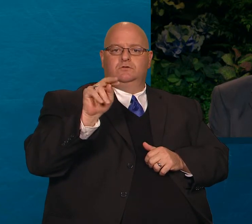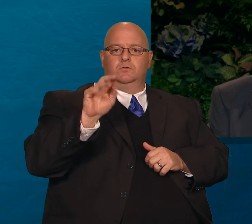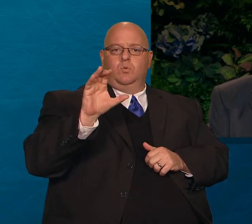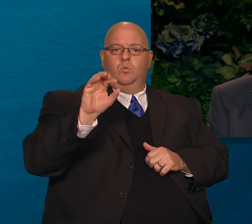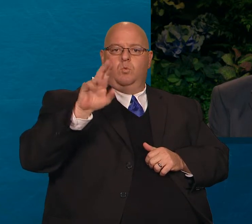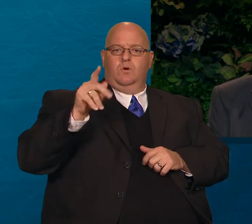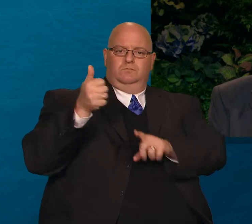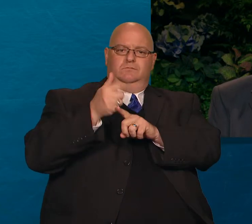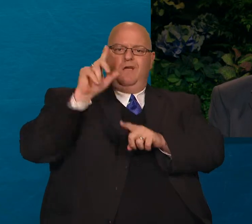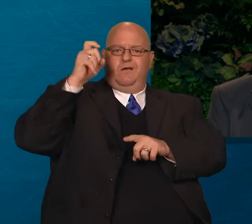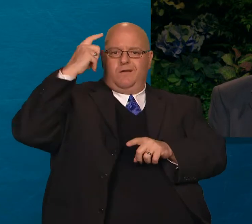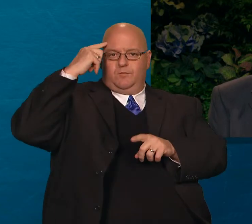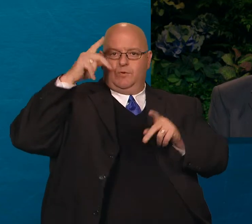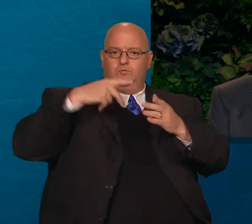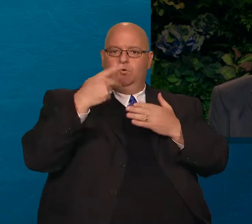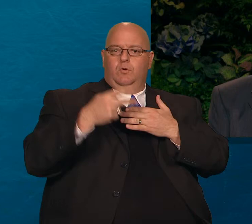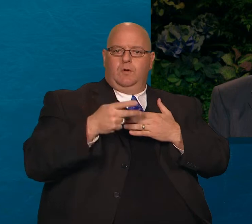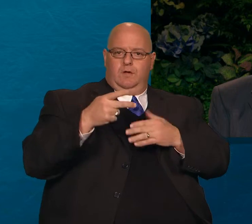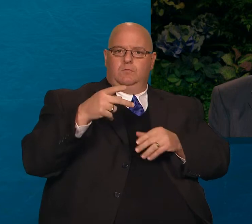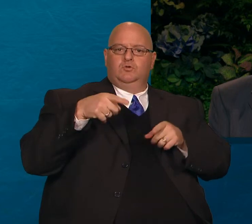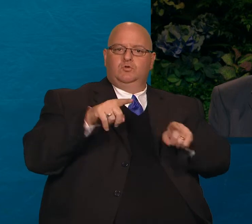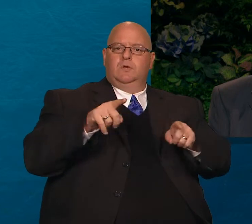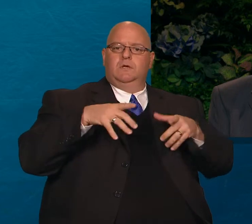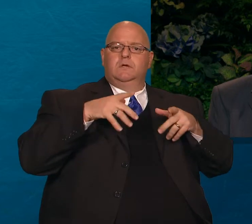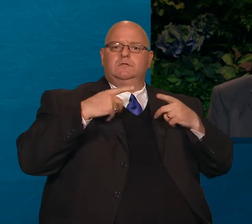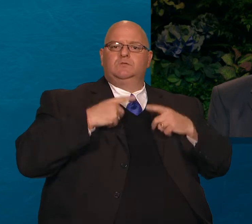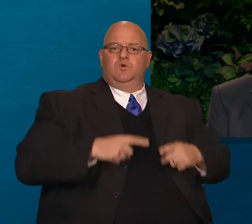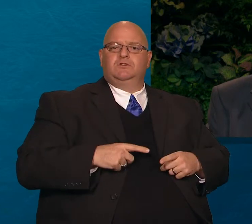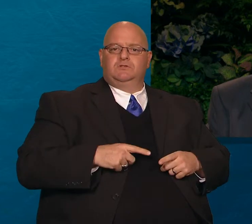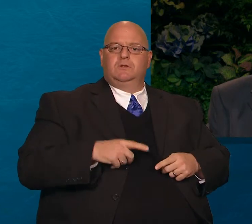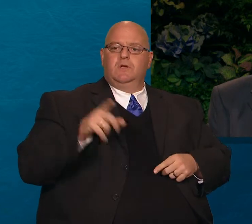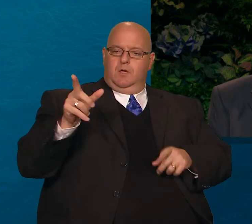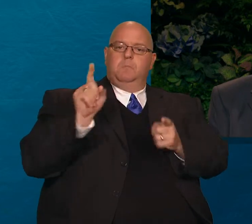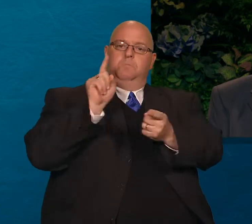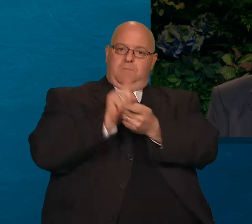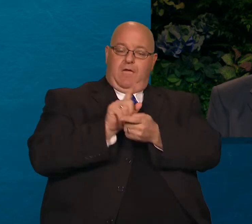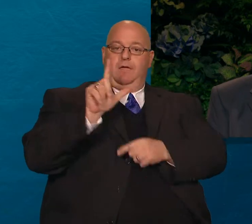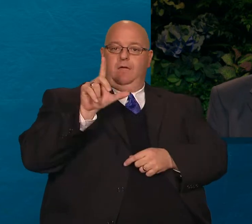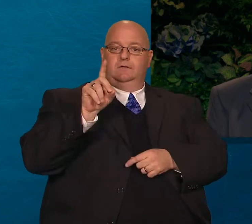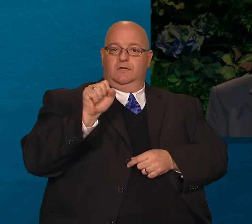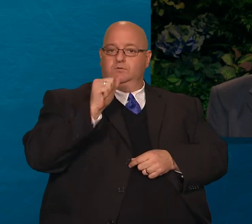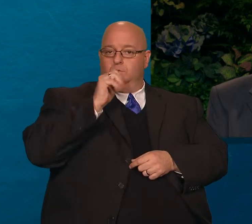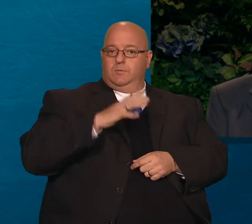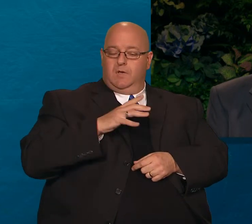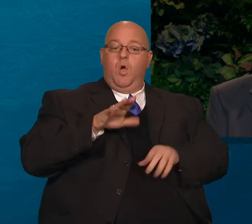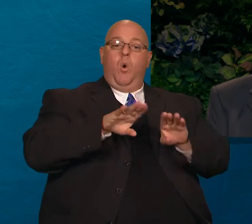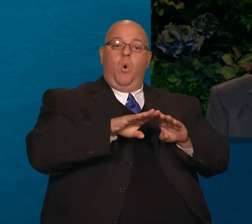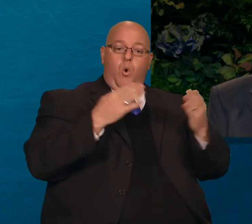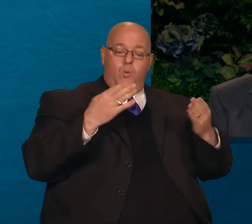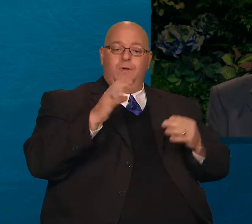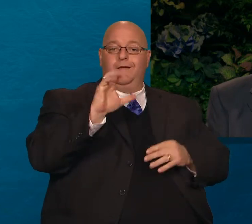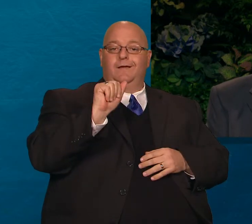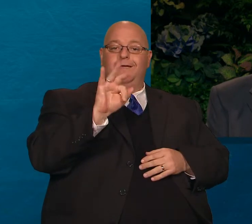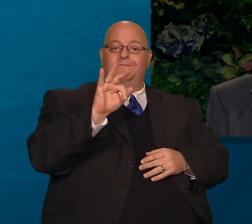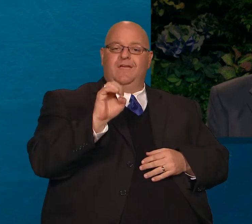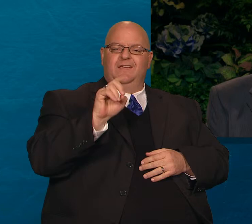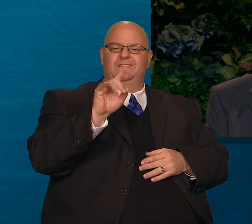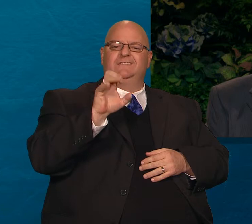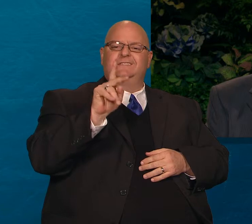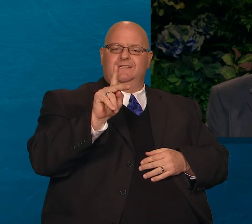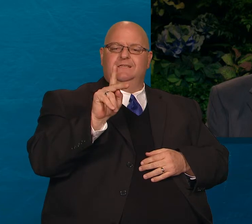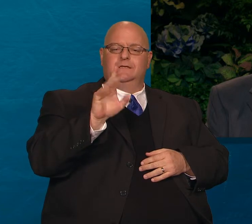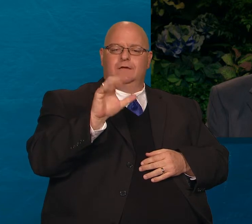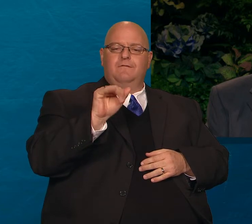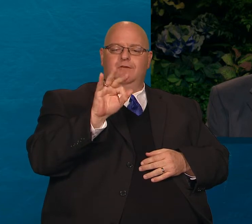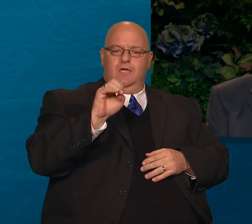met and married a Latter-day Saint young woman. He opened Dick's Cafe in St. George, Utah, which became a